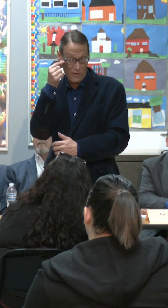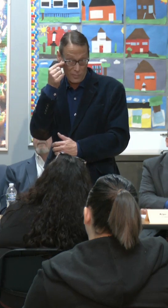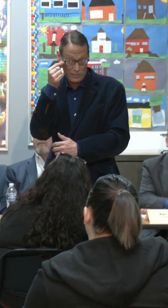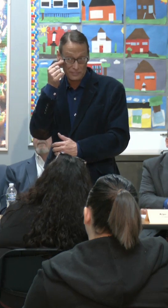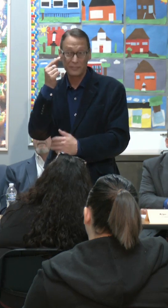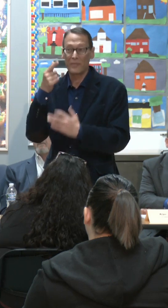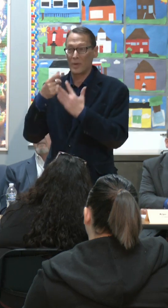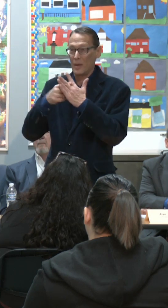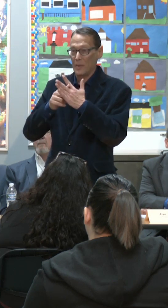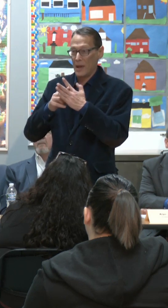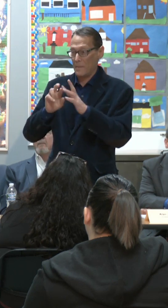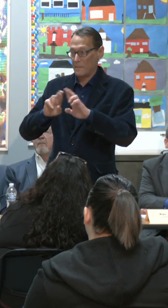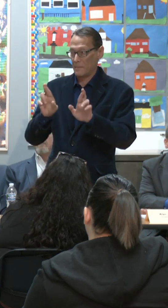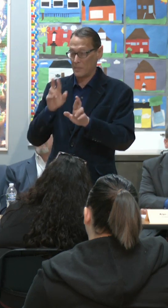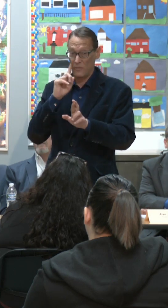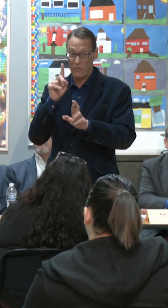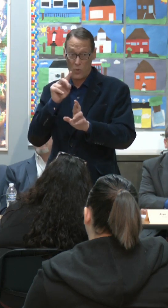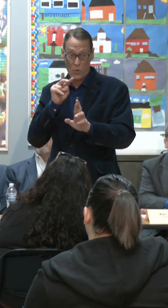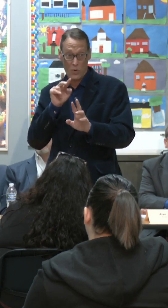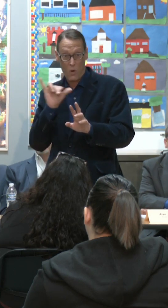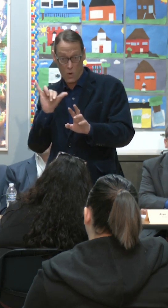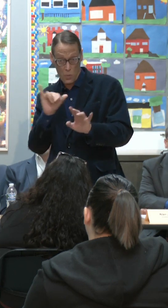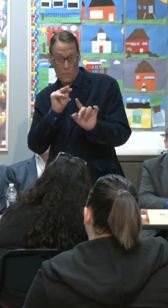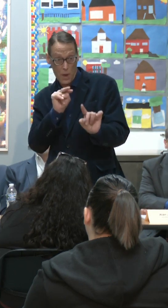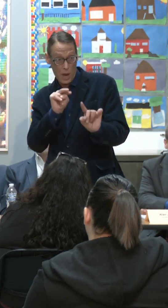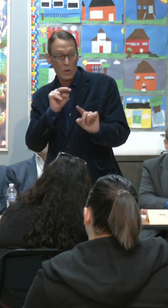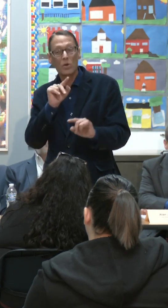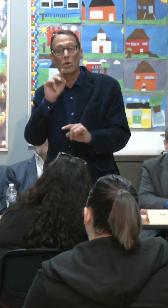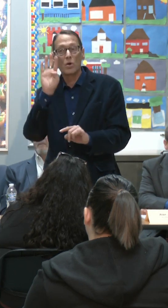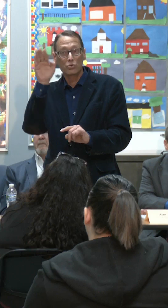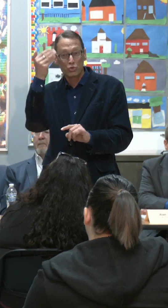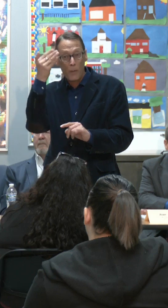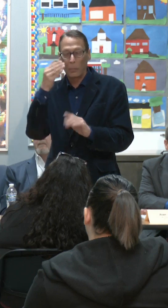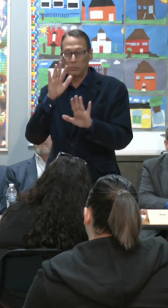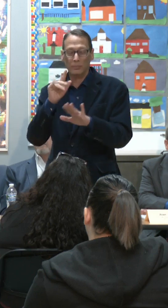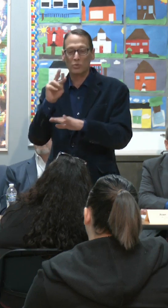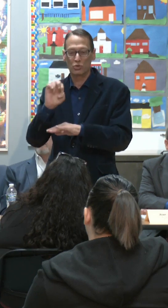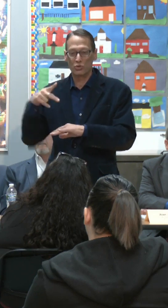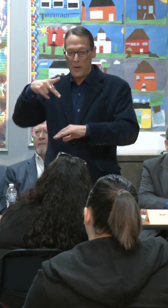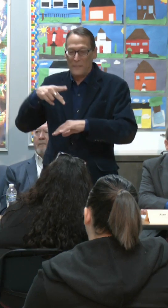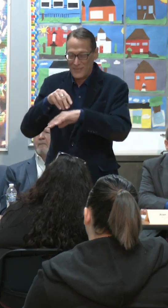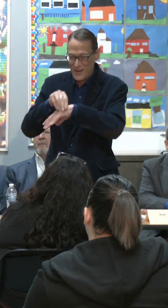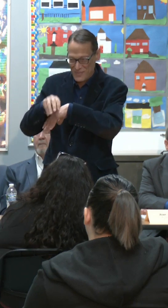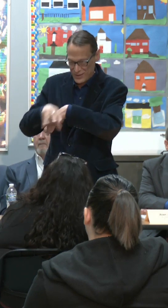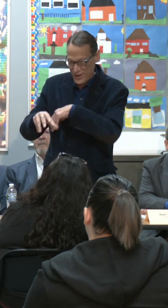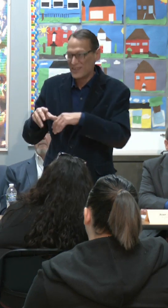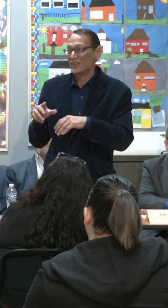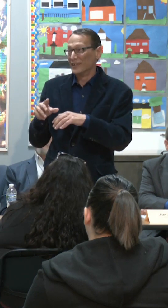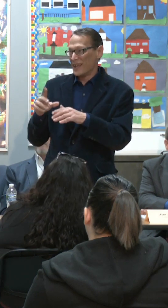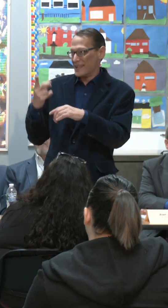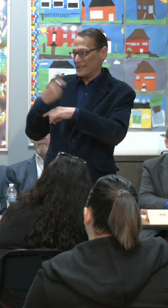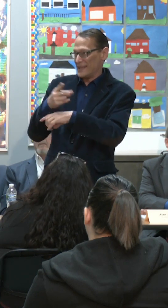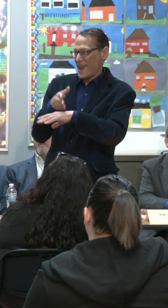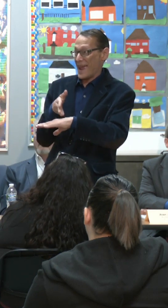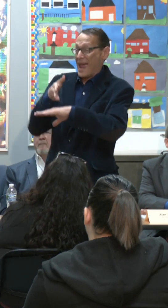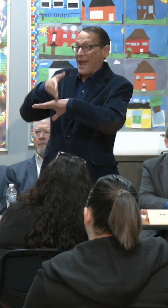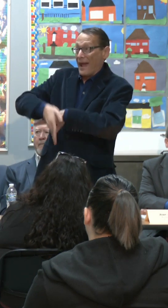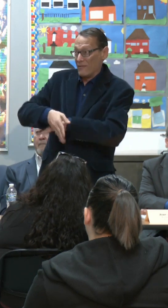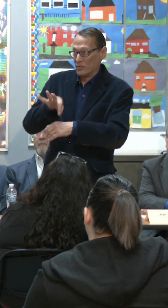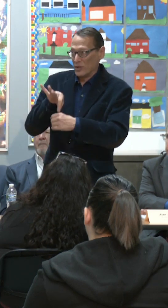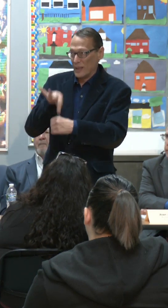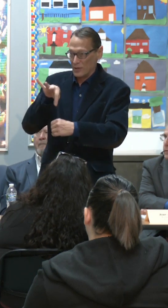this summer, please do. And again, you know, I'm super proud of my Mayor's Youth Cabinet, which is a collection